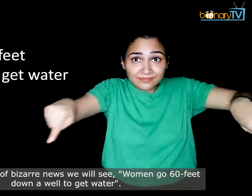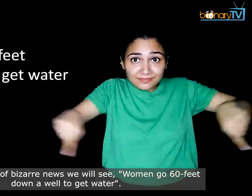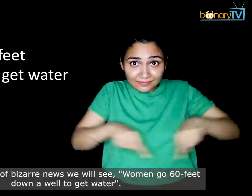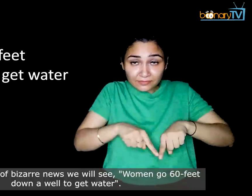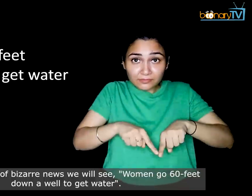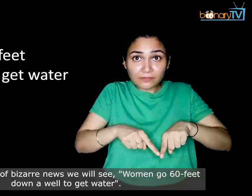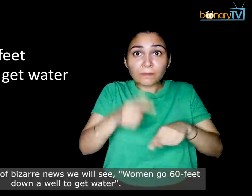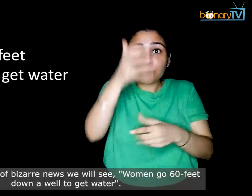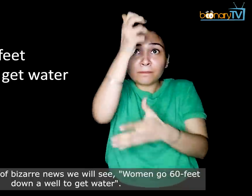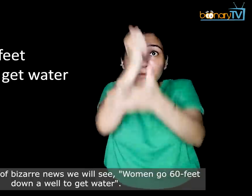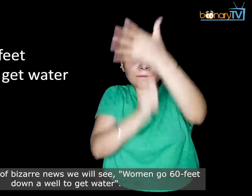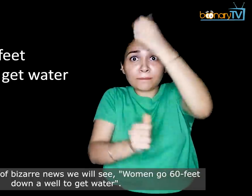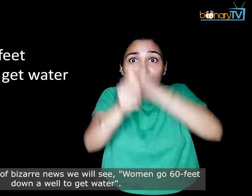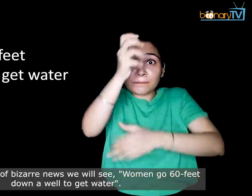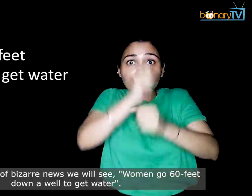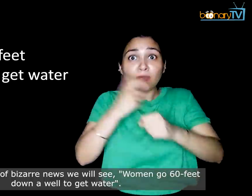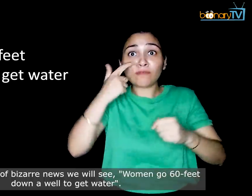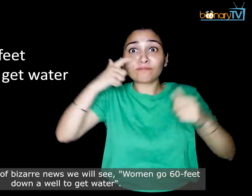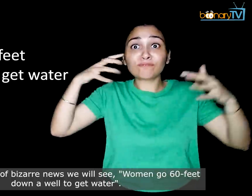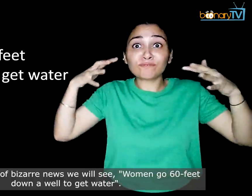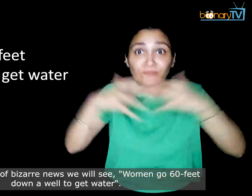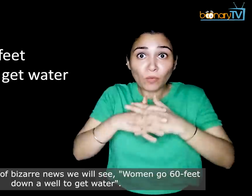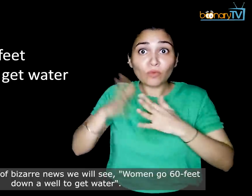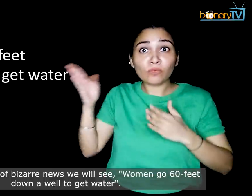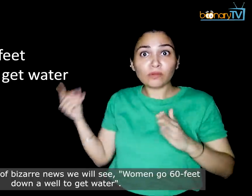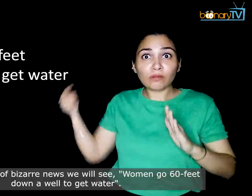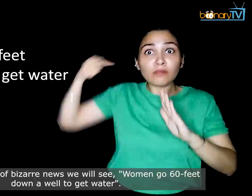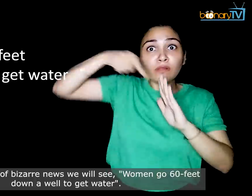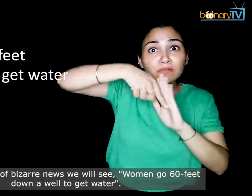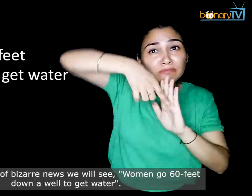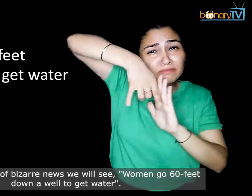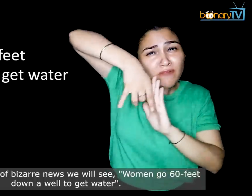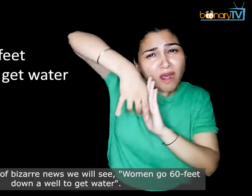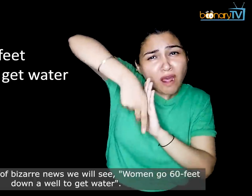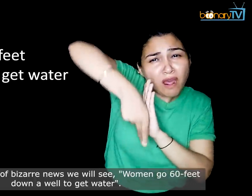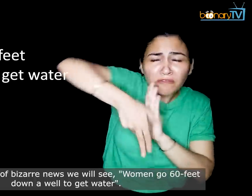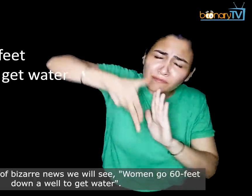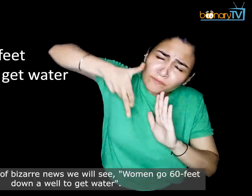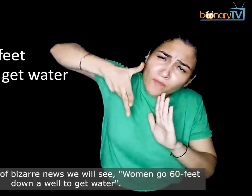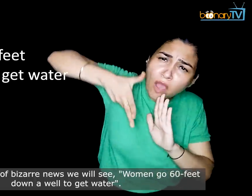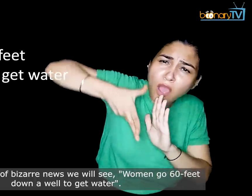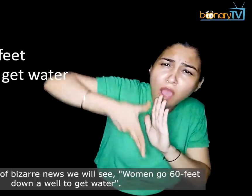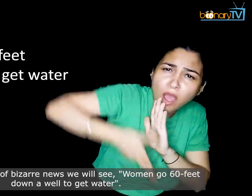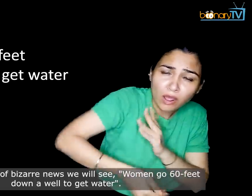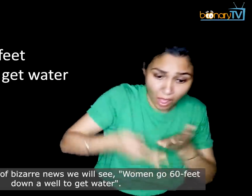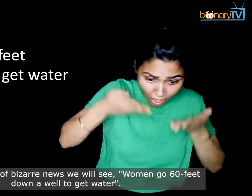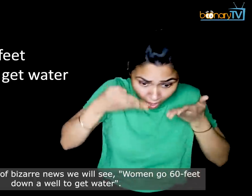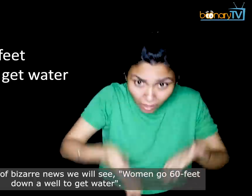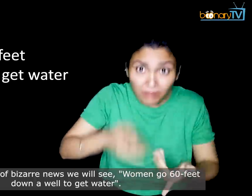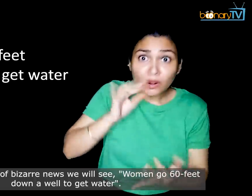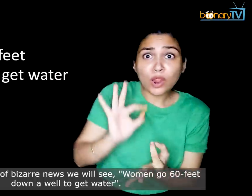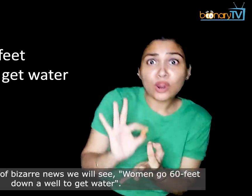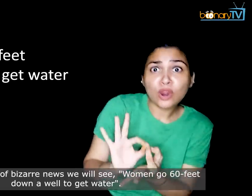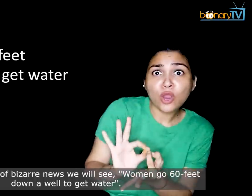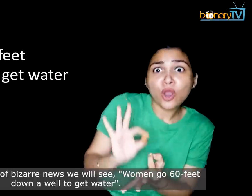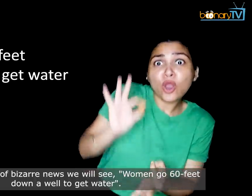women go 60 feet down a well to get water.